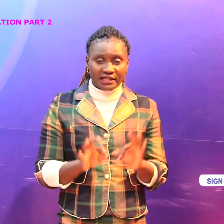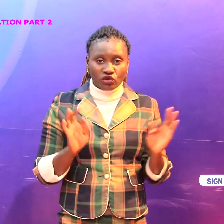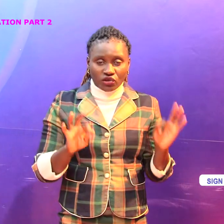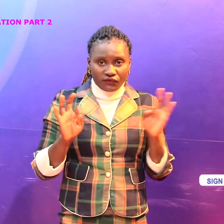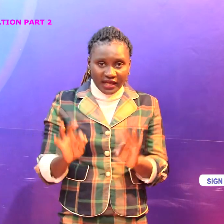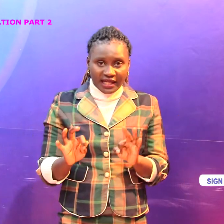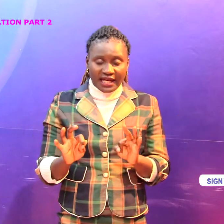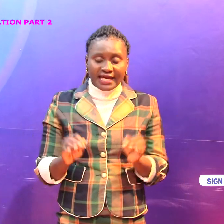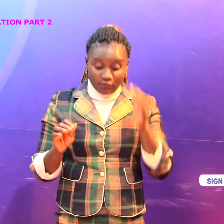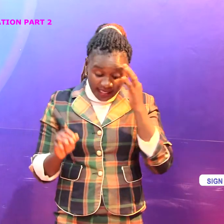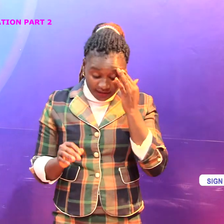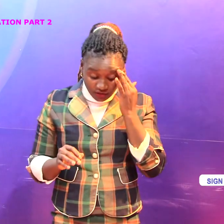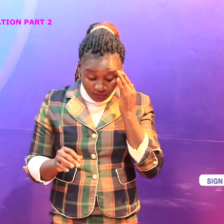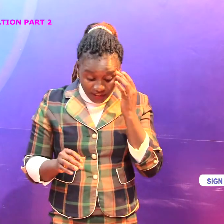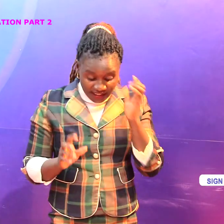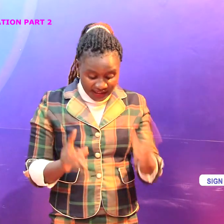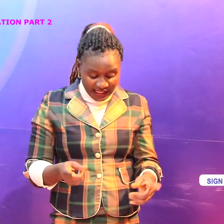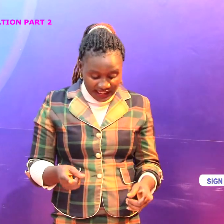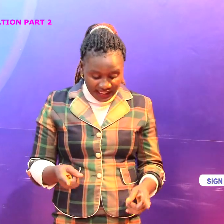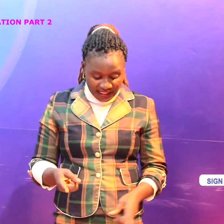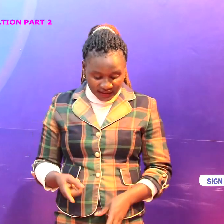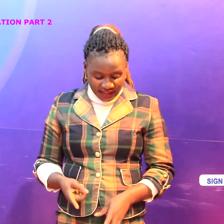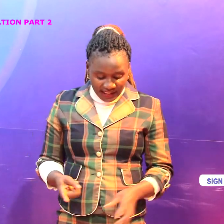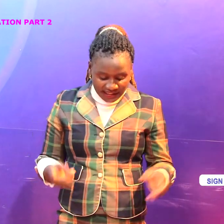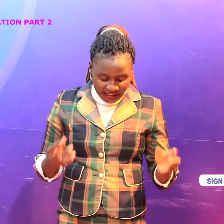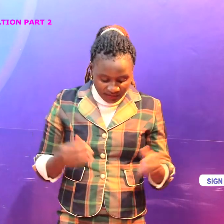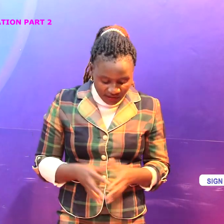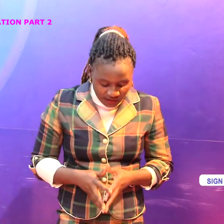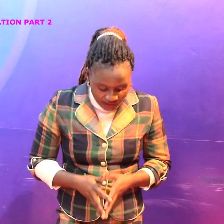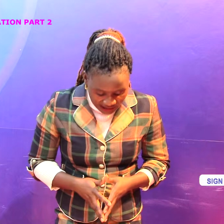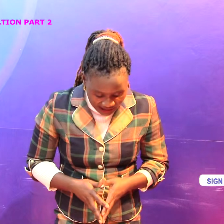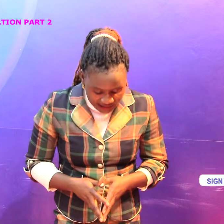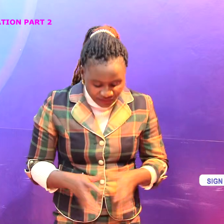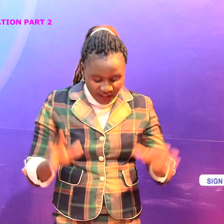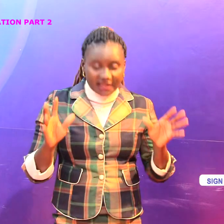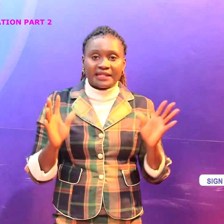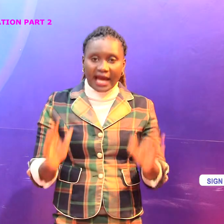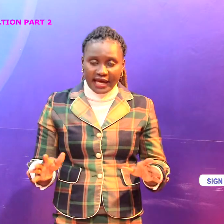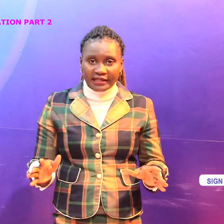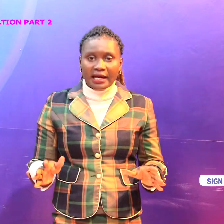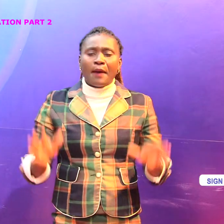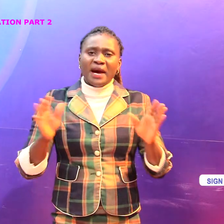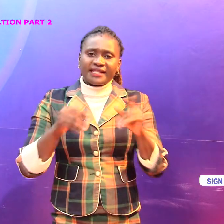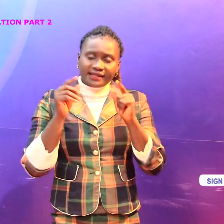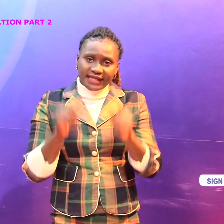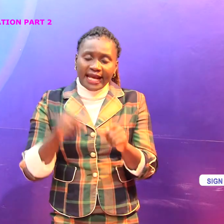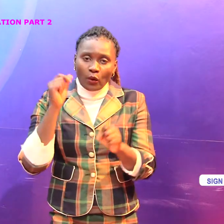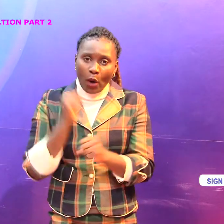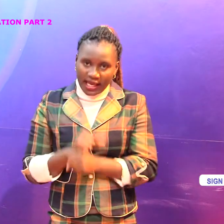the use of very and but. So in Sign English, the administrator is very tired but is still